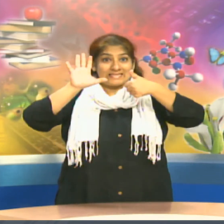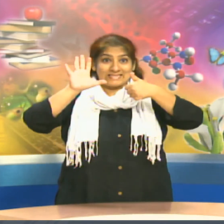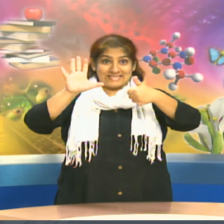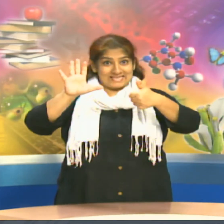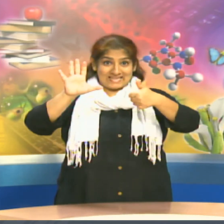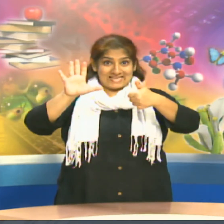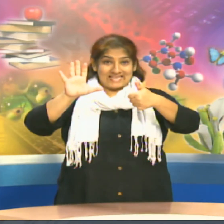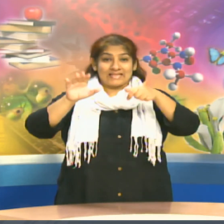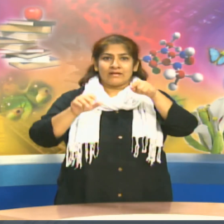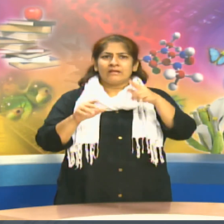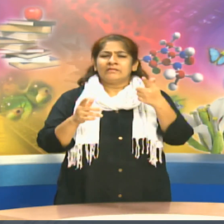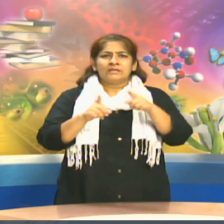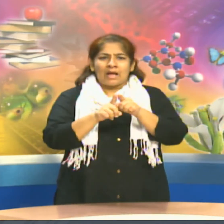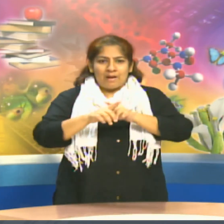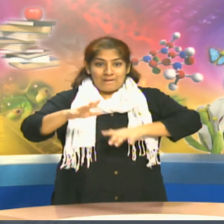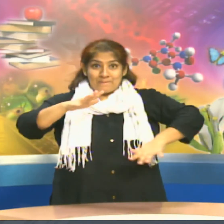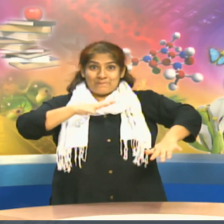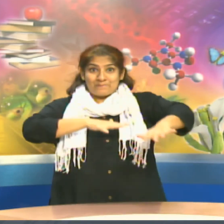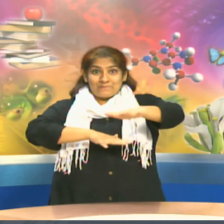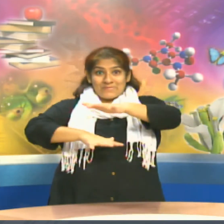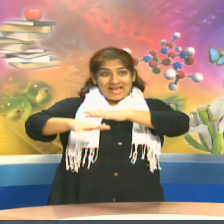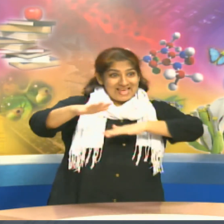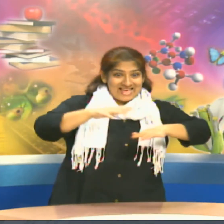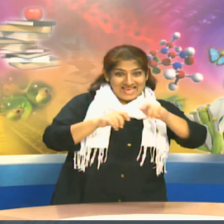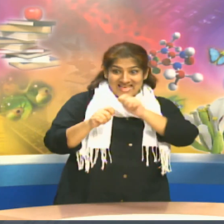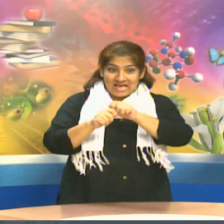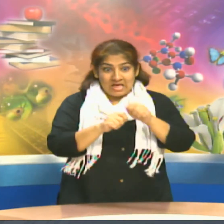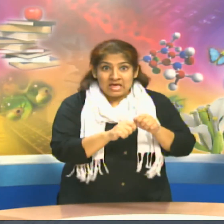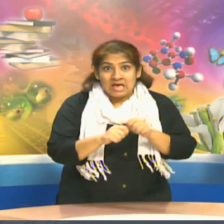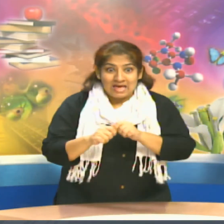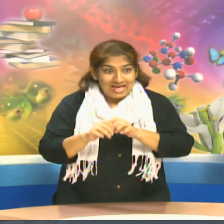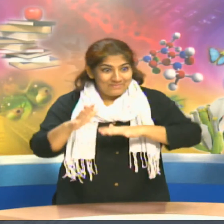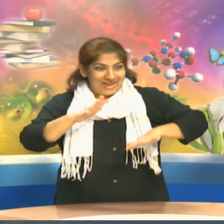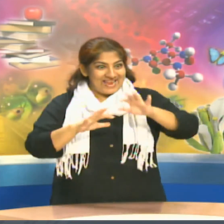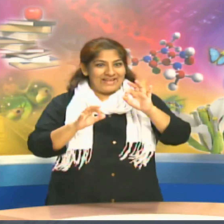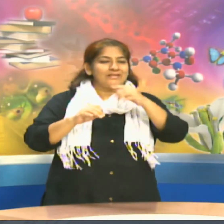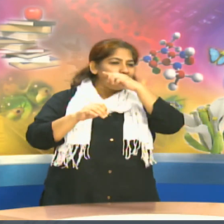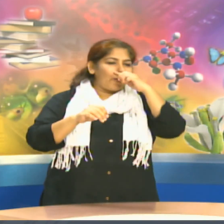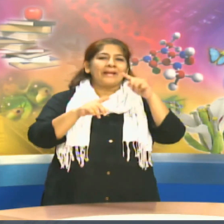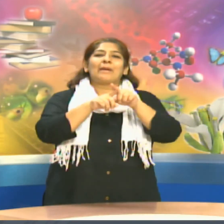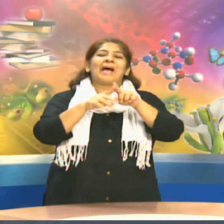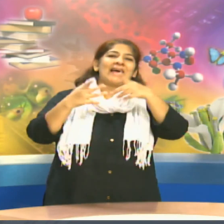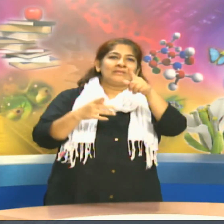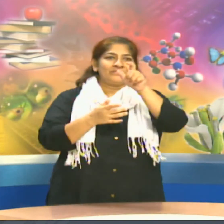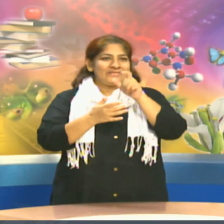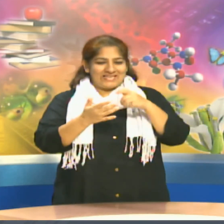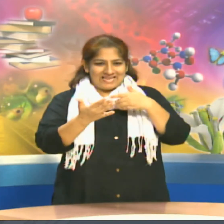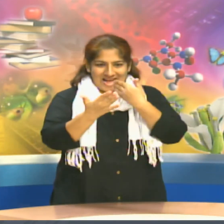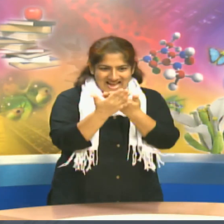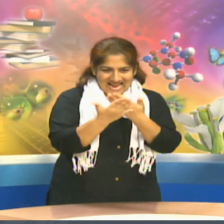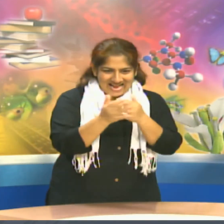The next, sixth limitation which we can understand through this slide is, that is, for